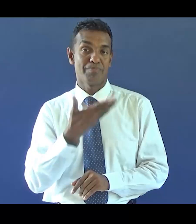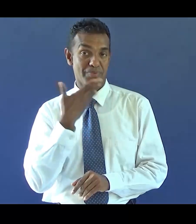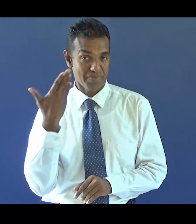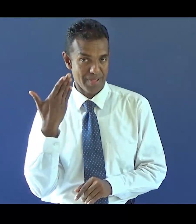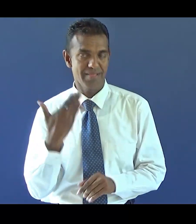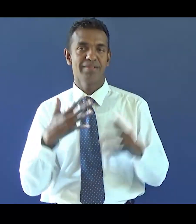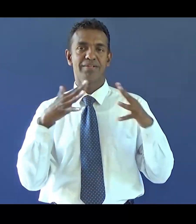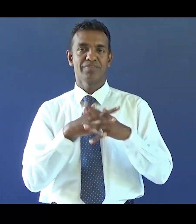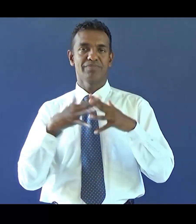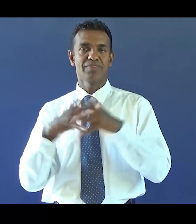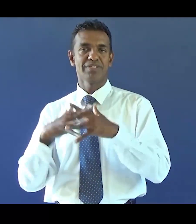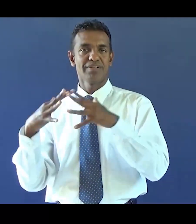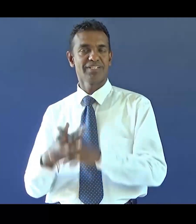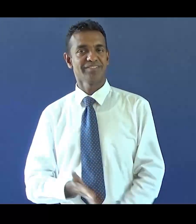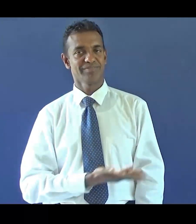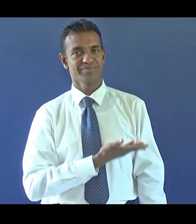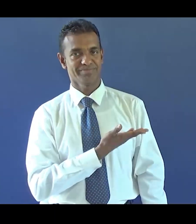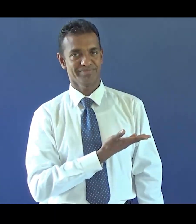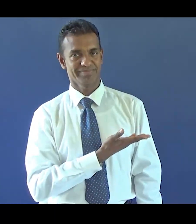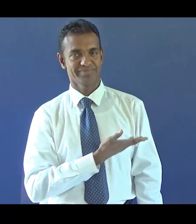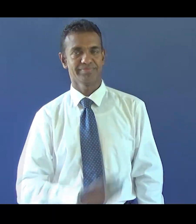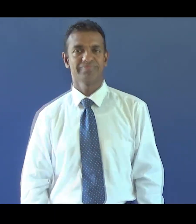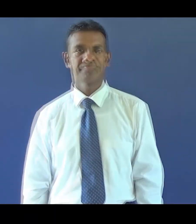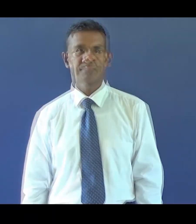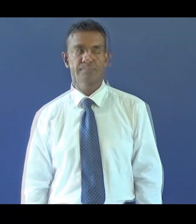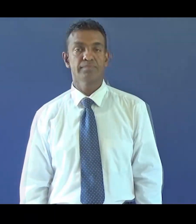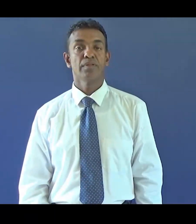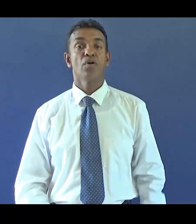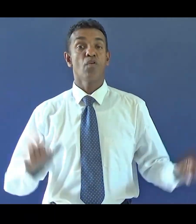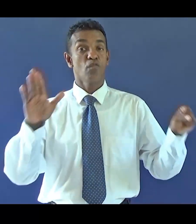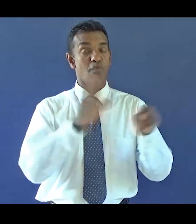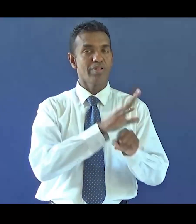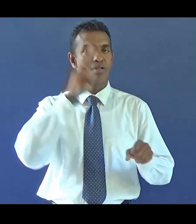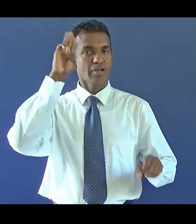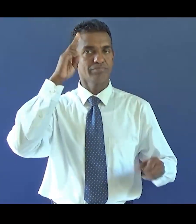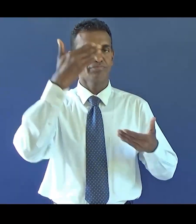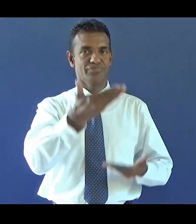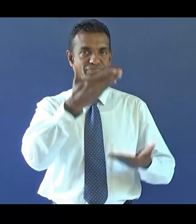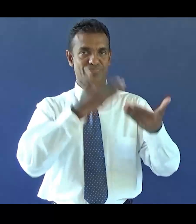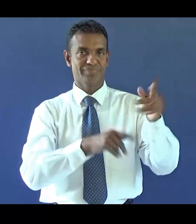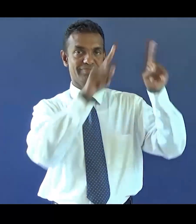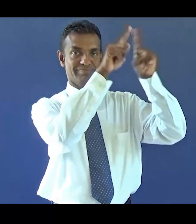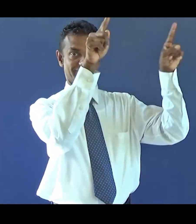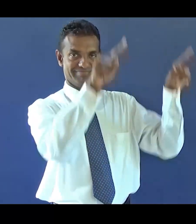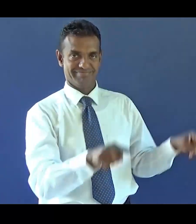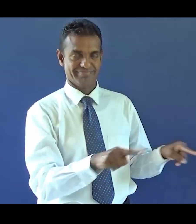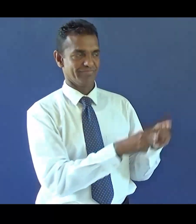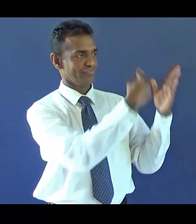www.un.org/disabilities. The name of the full agreement is the United Nations Convention on the Rights of